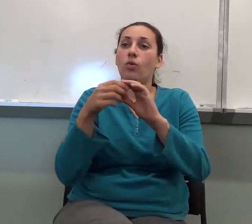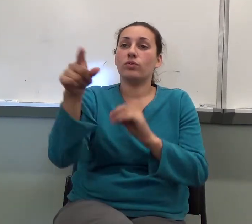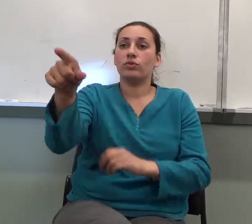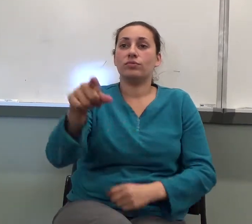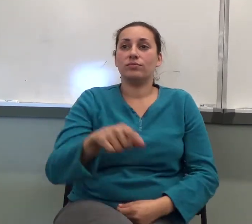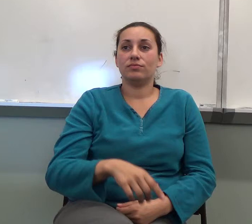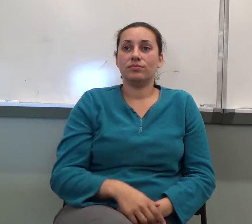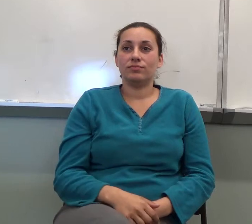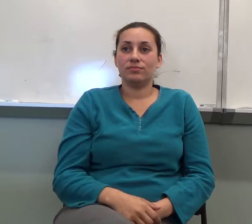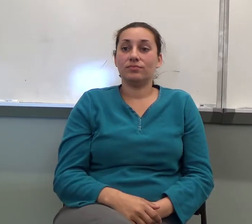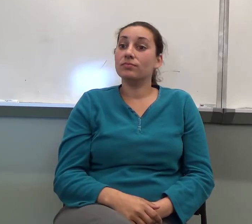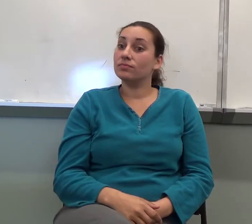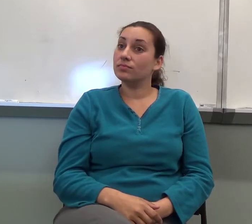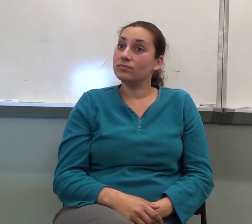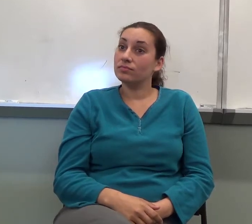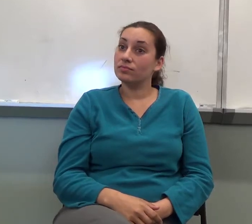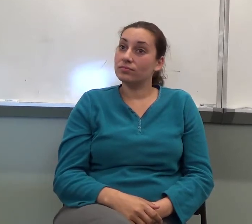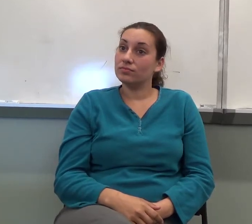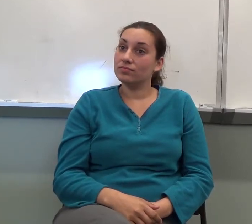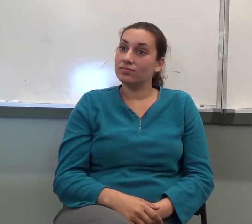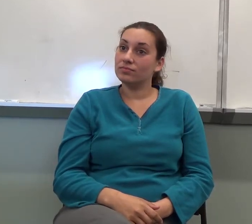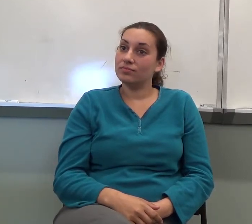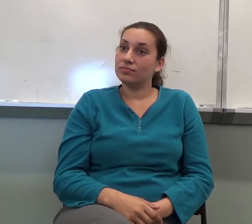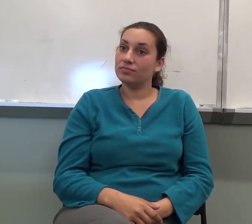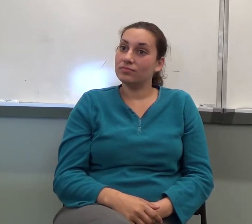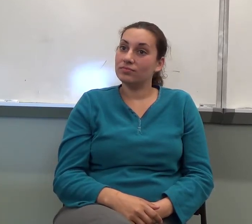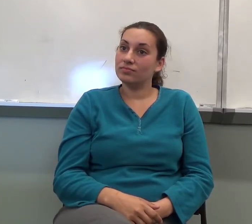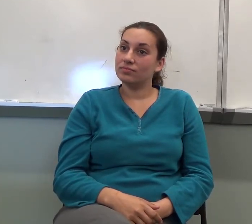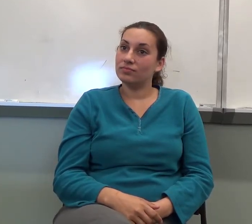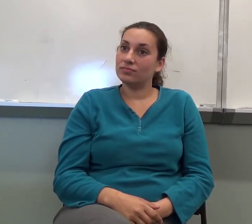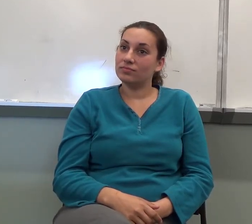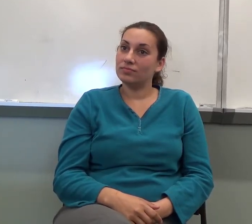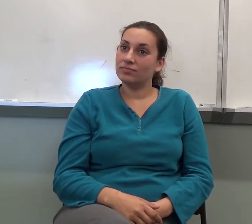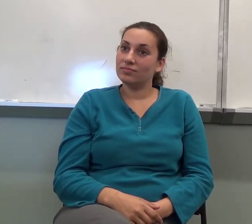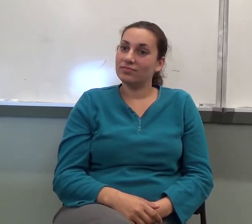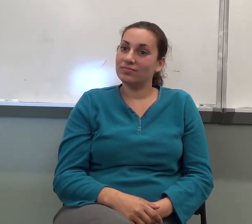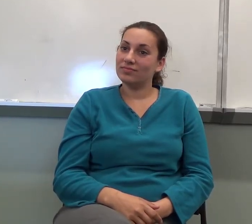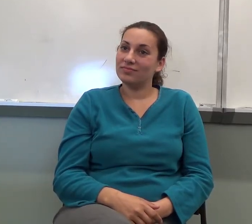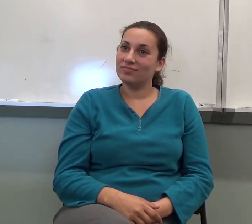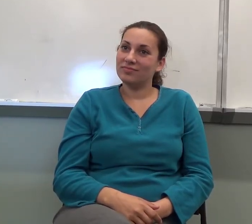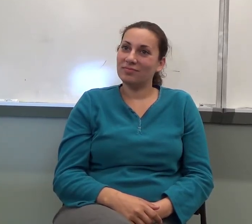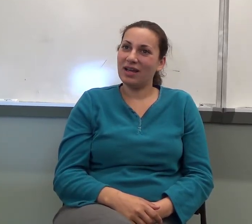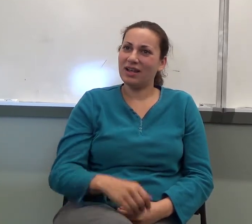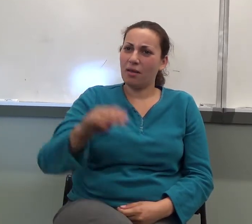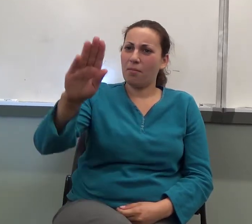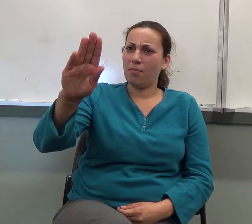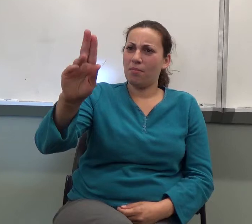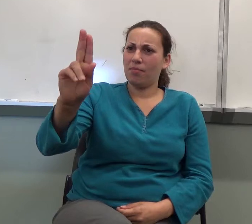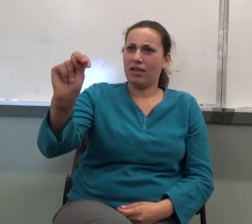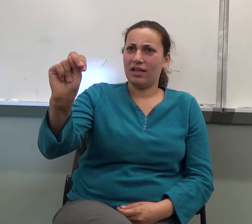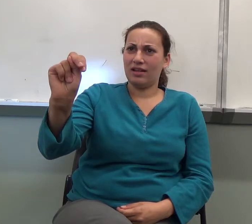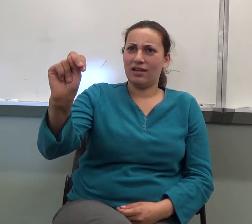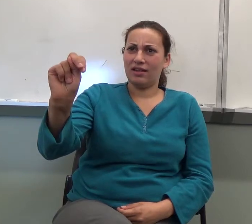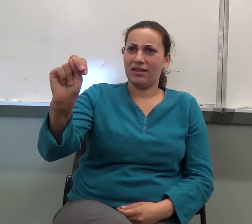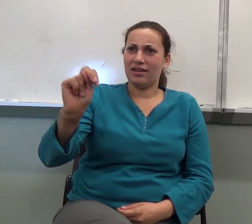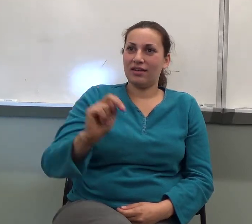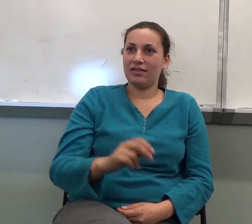of these percent formulas. When you first approach this topic, it can get to be a bit overwhelming, because what they do is take